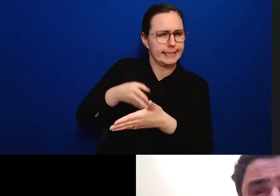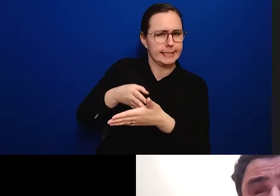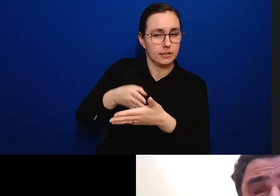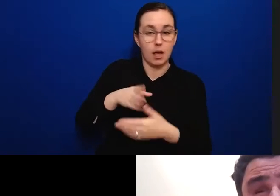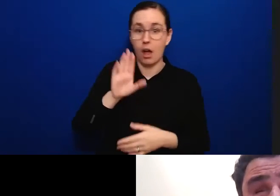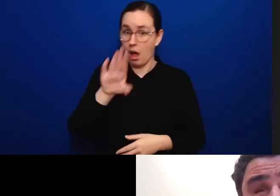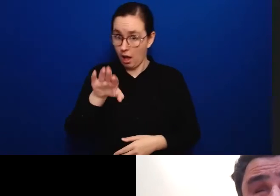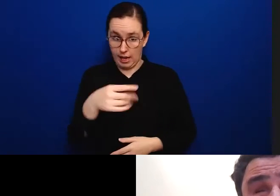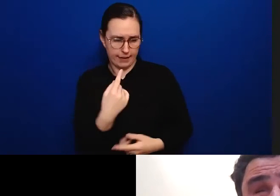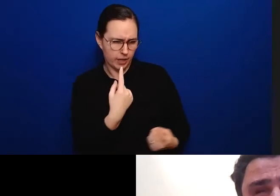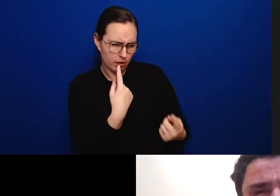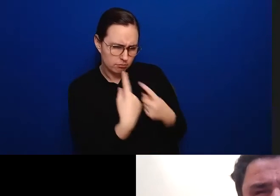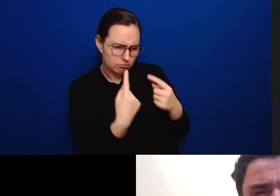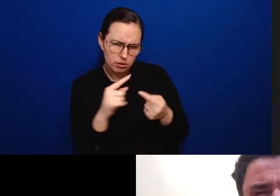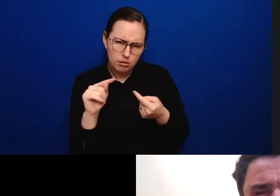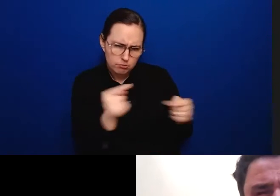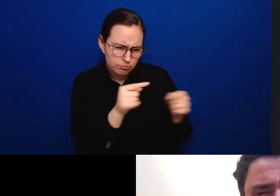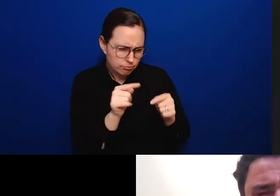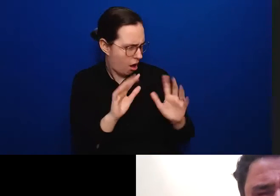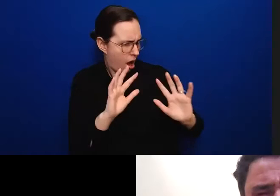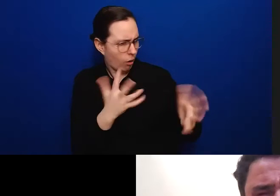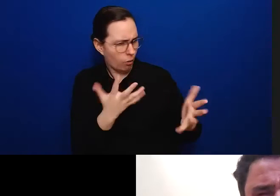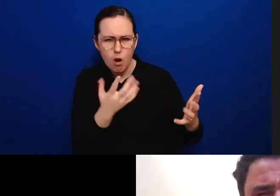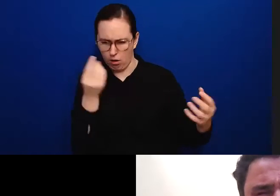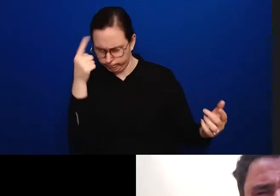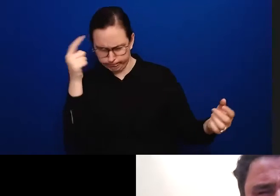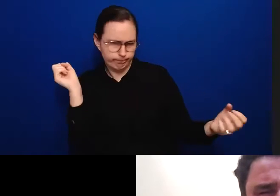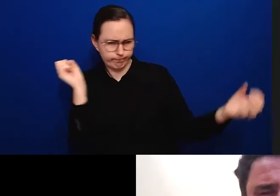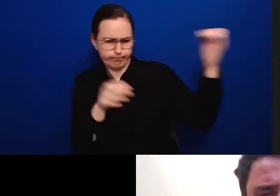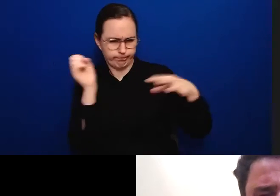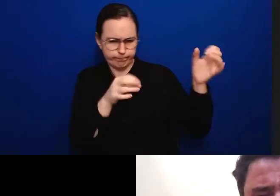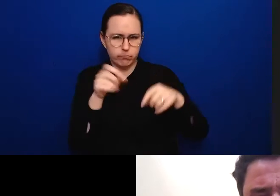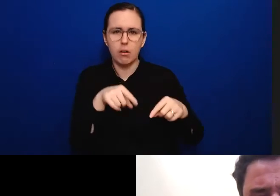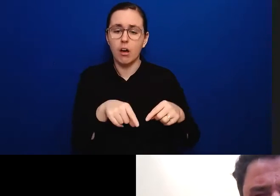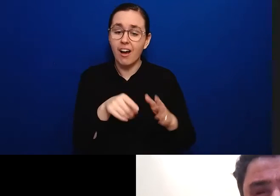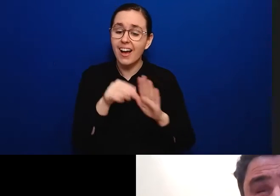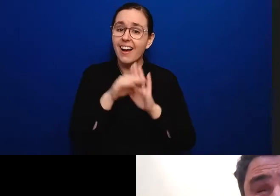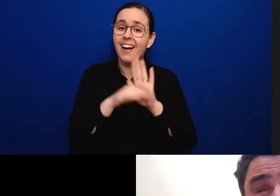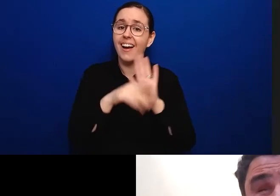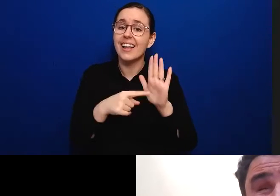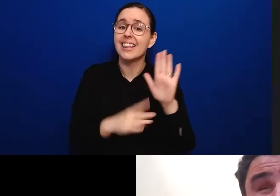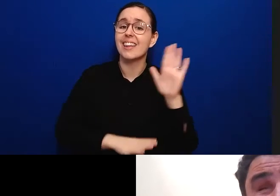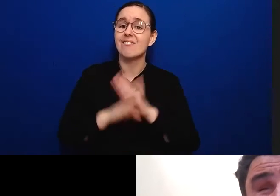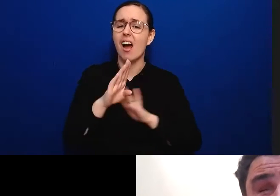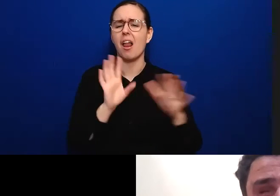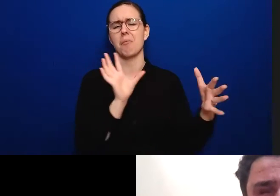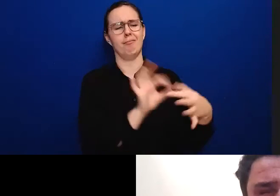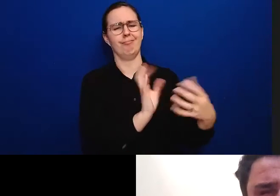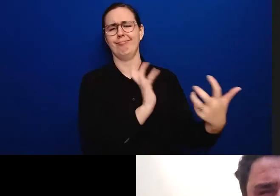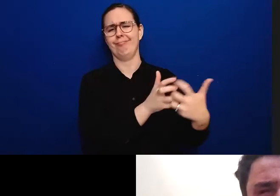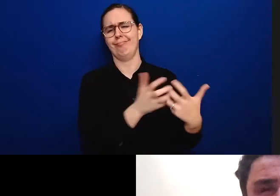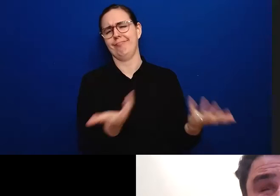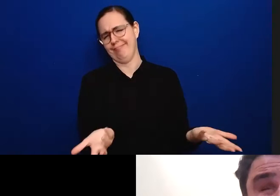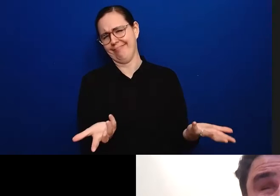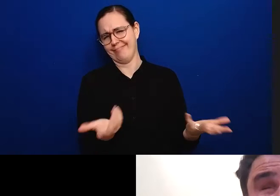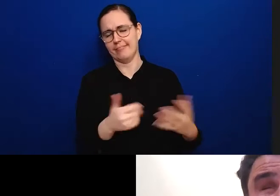rights, development, and humanitarian context, which really helped me in my job, as Guler mentioned, is in the HI, is a disability, gender,